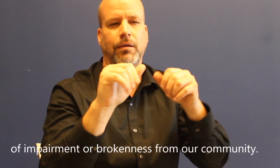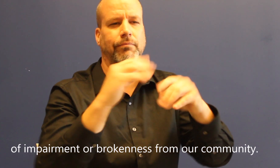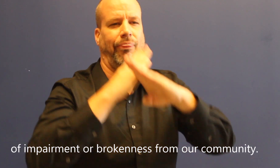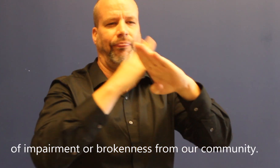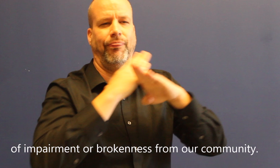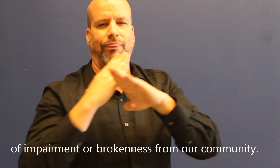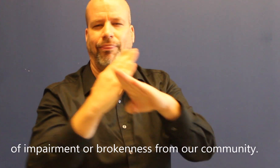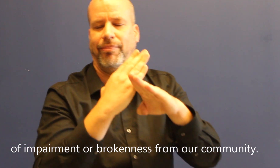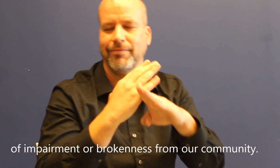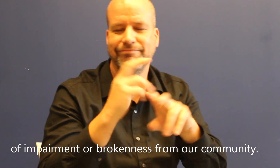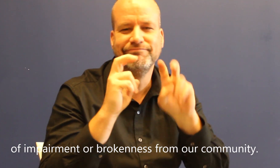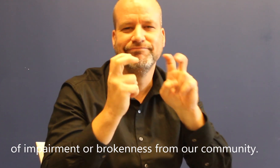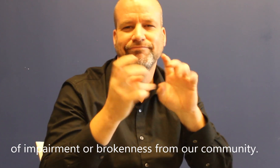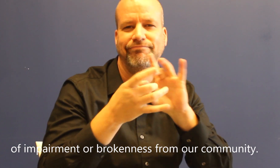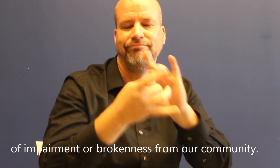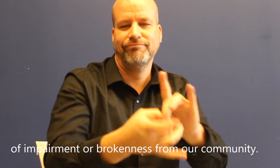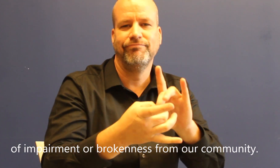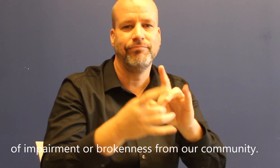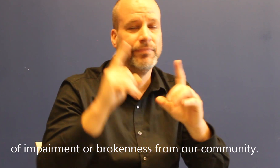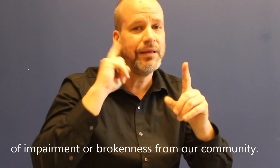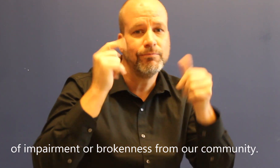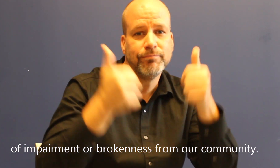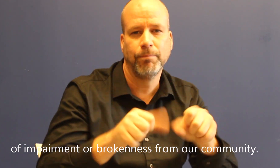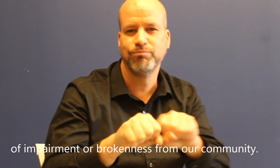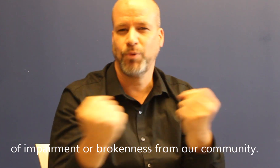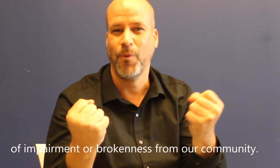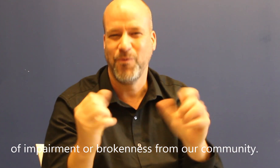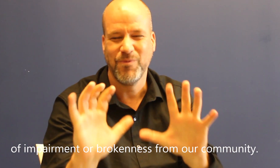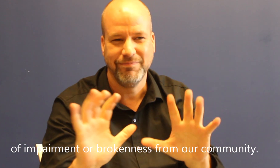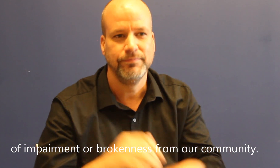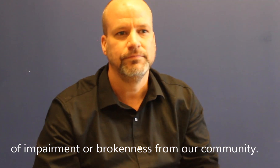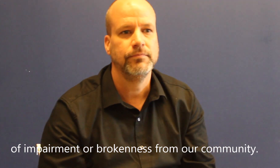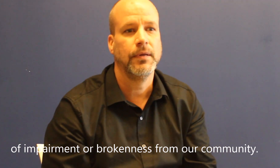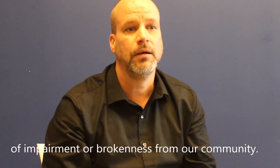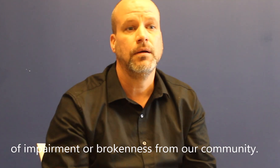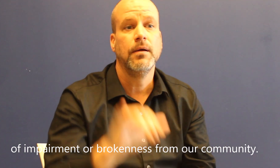the stigma of impairment or brokenness from our community.